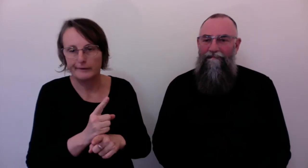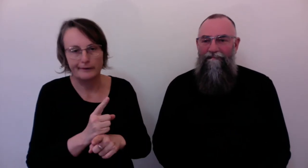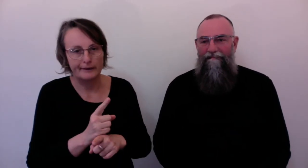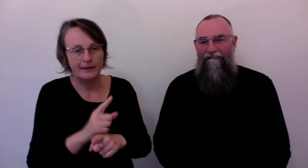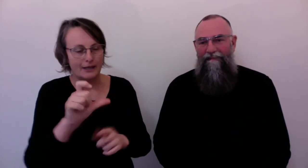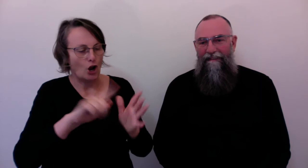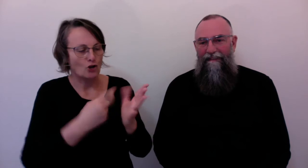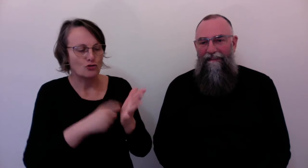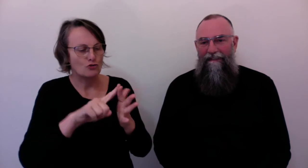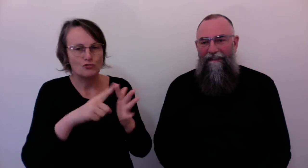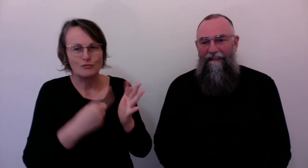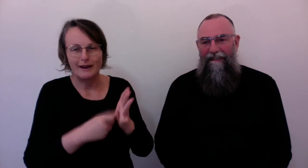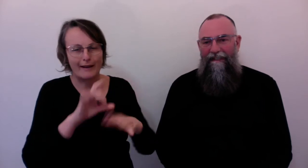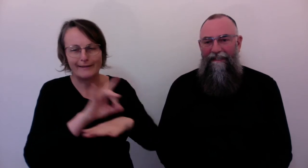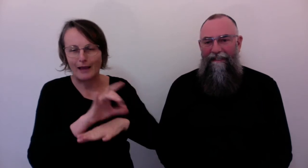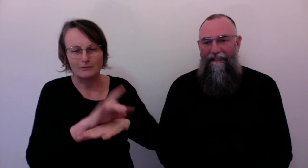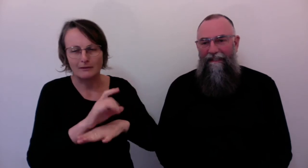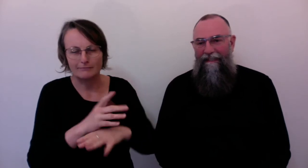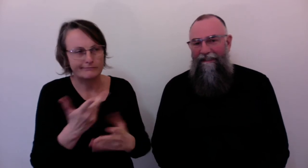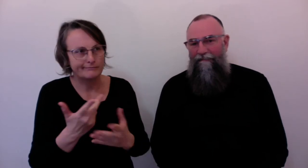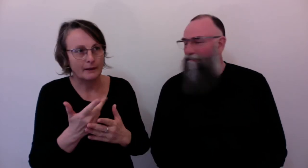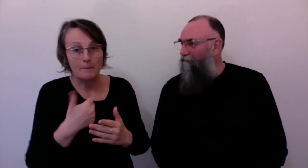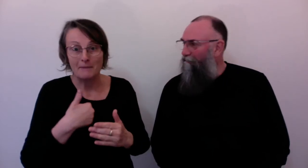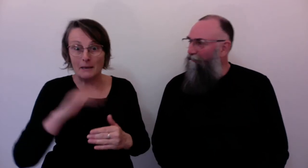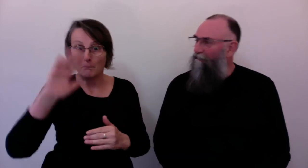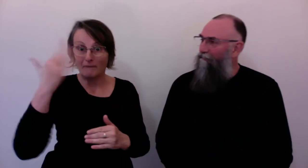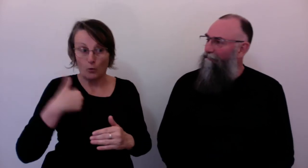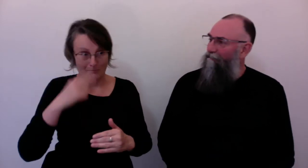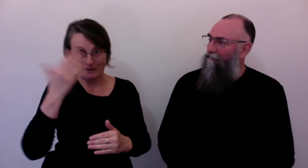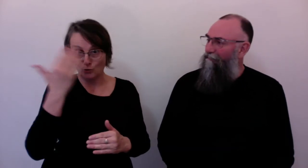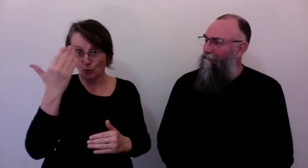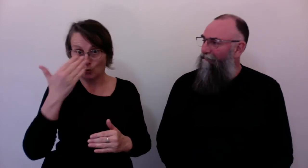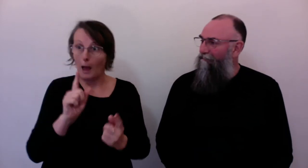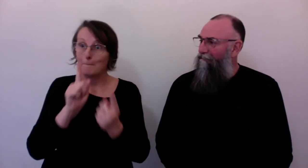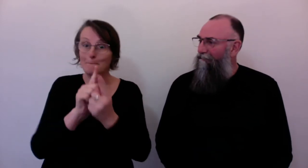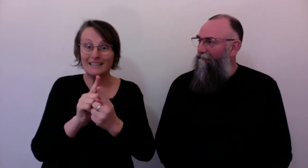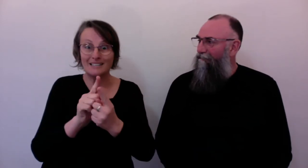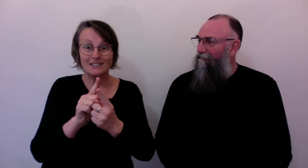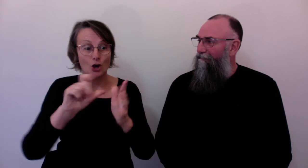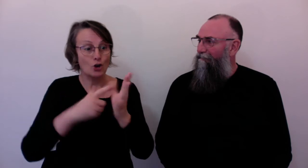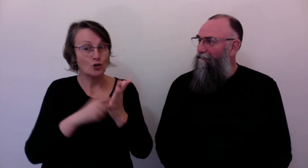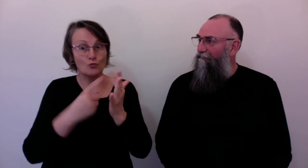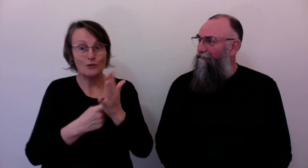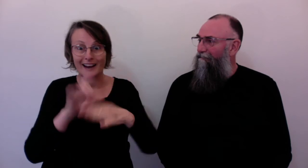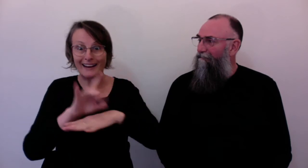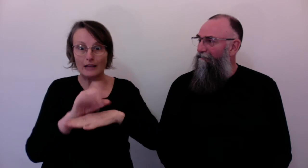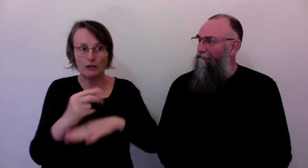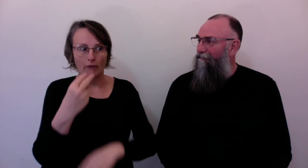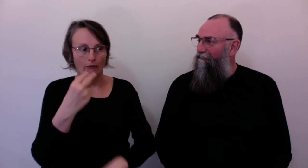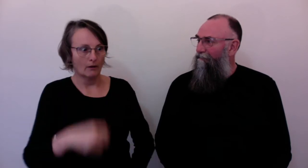space. And whenever I met with a career counselor, they had the look of death on their face, like ghost, like,